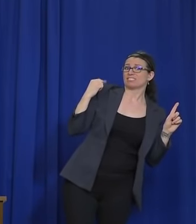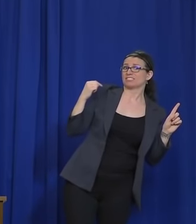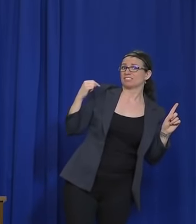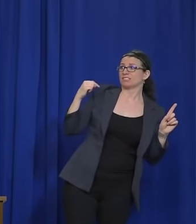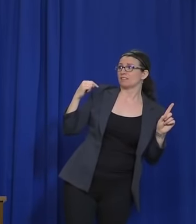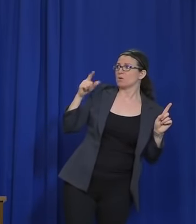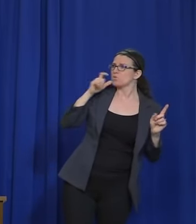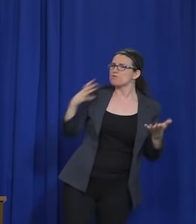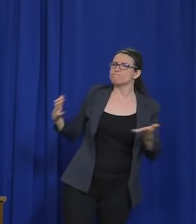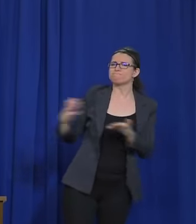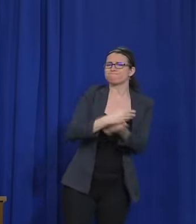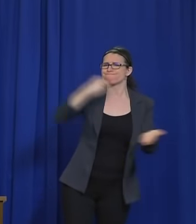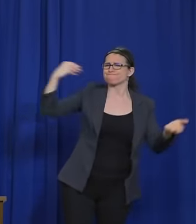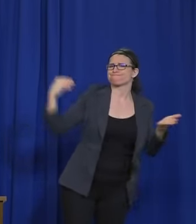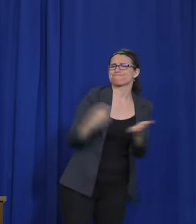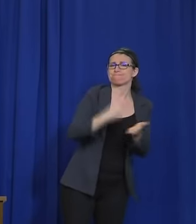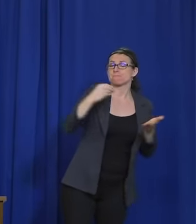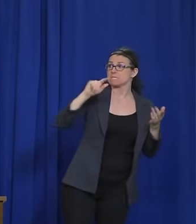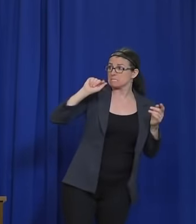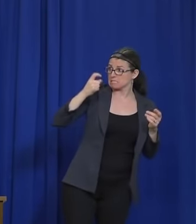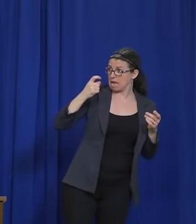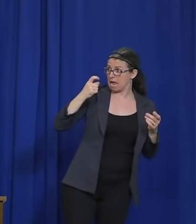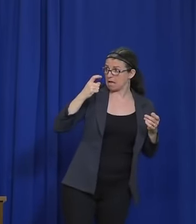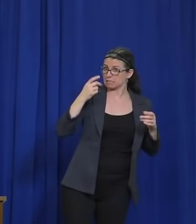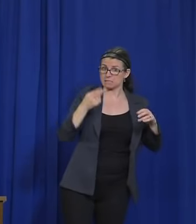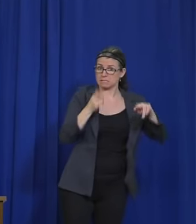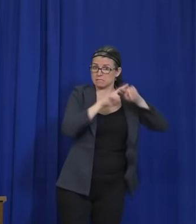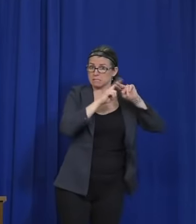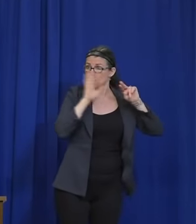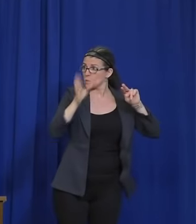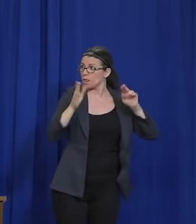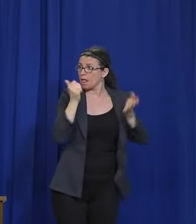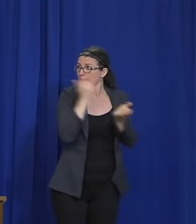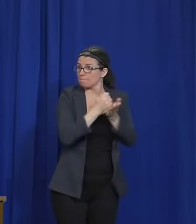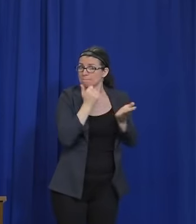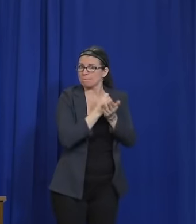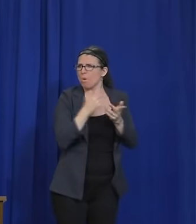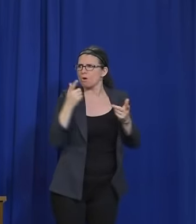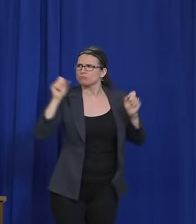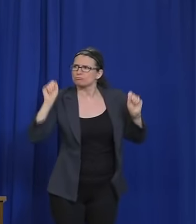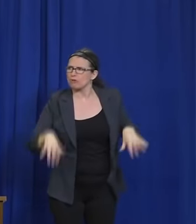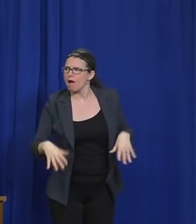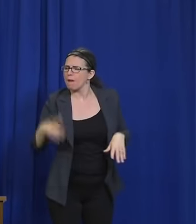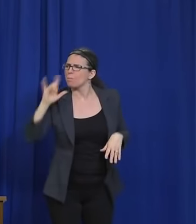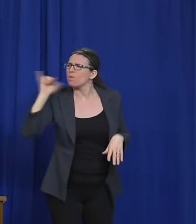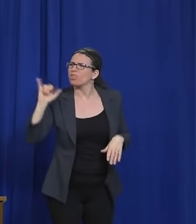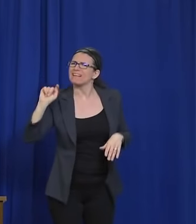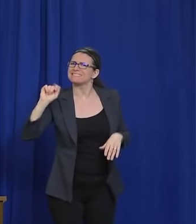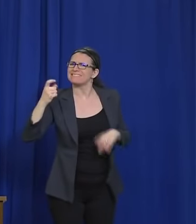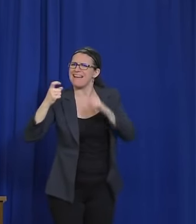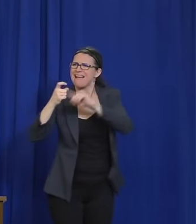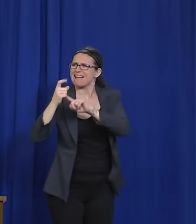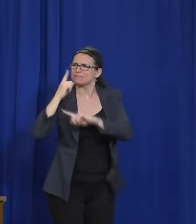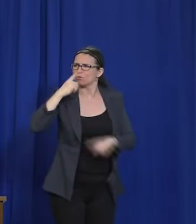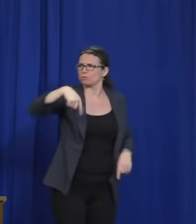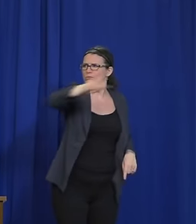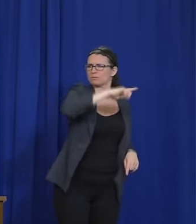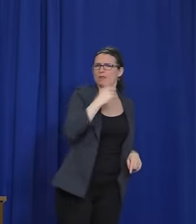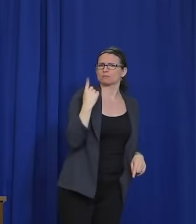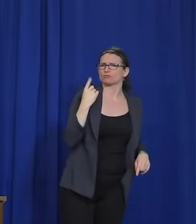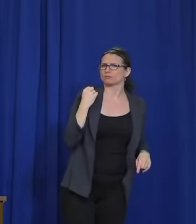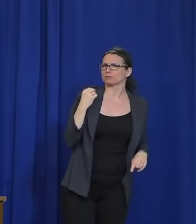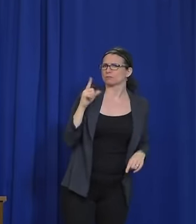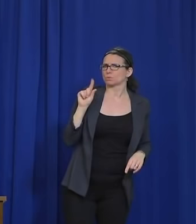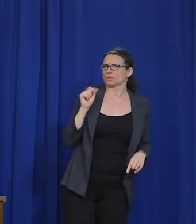in that regard? No, you know, we will have conversations with the Appropriations Committee in due course. The steps that we